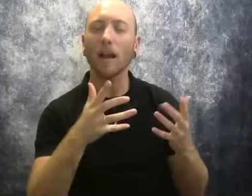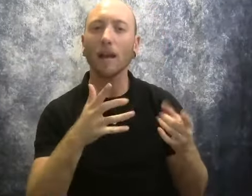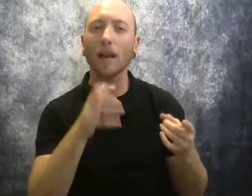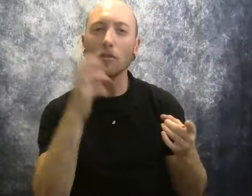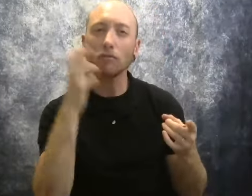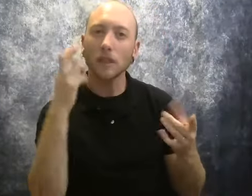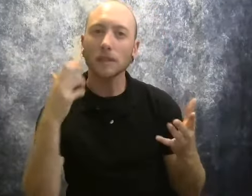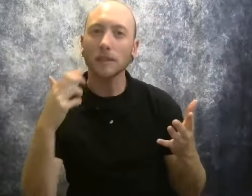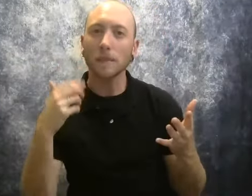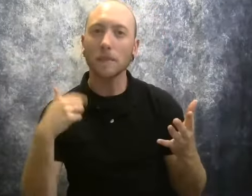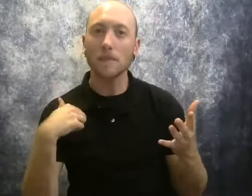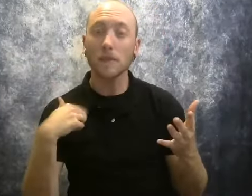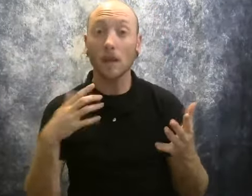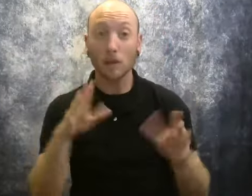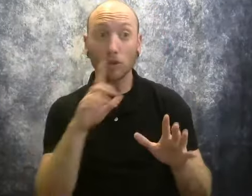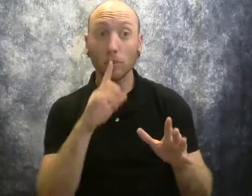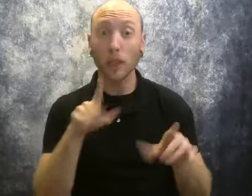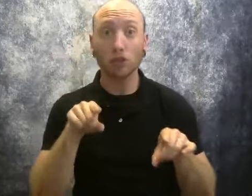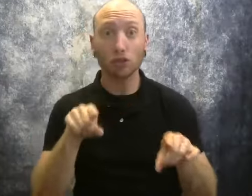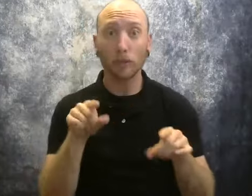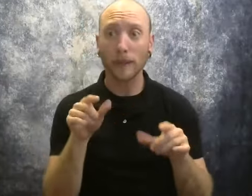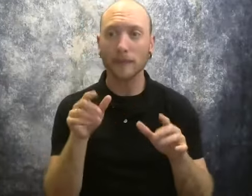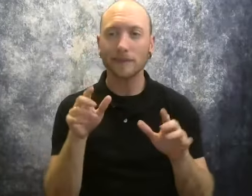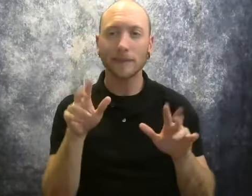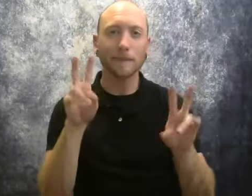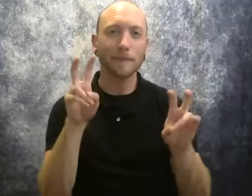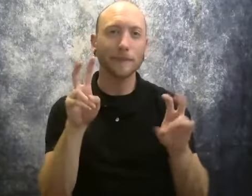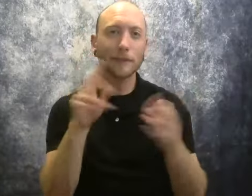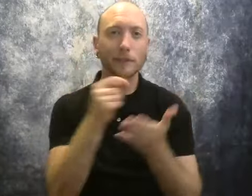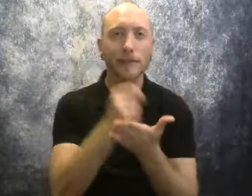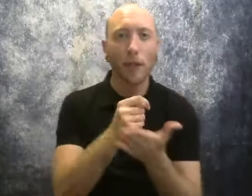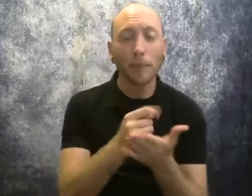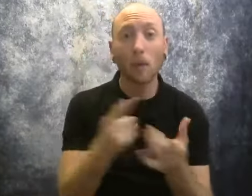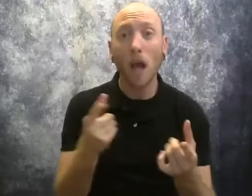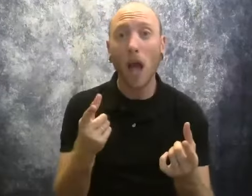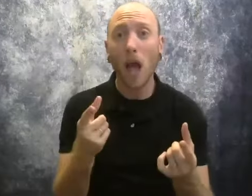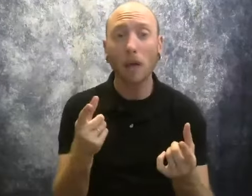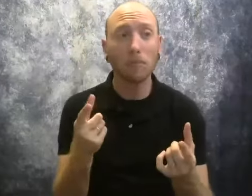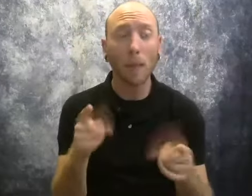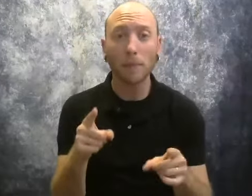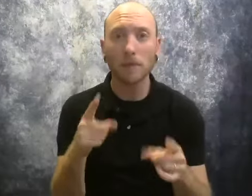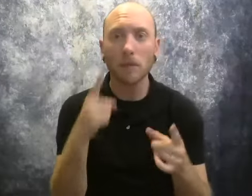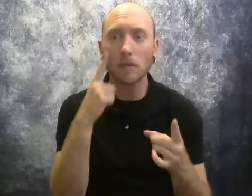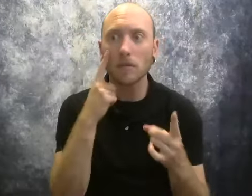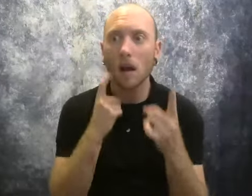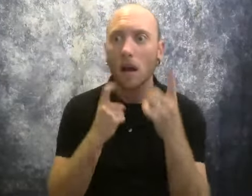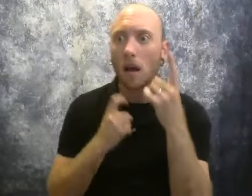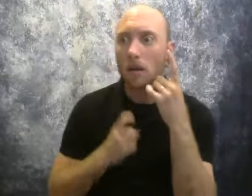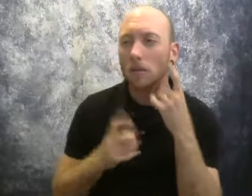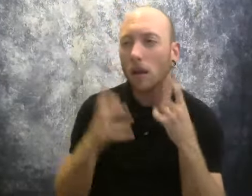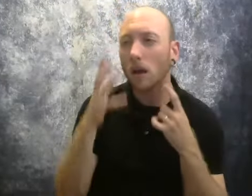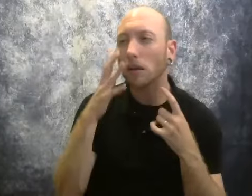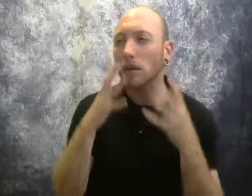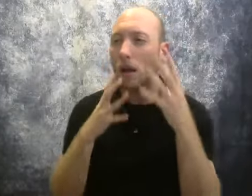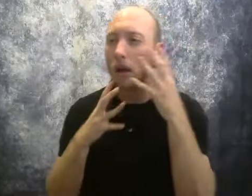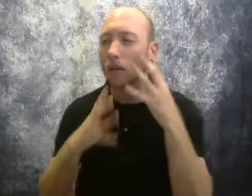course we'd made friends with other people. And look, I didn't realise it. I just cried the whole time. I cried and I cried, and I came out and I was